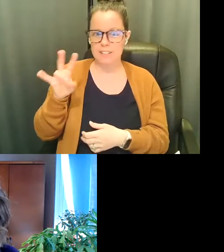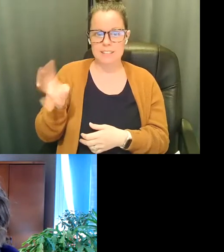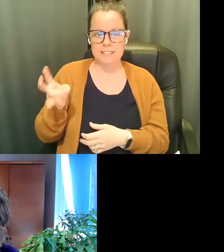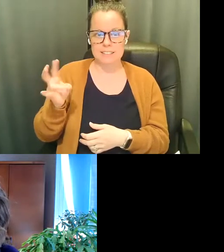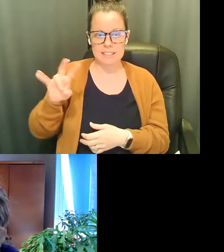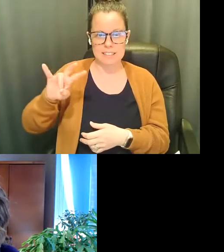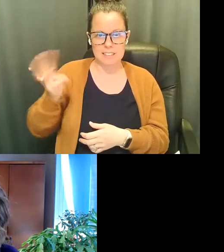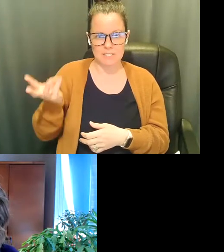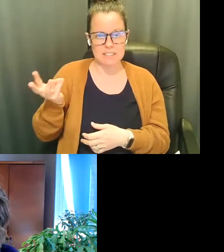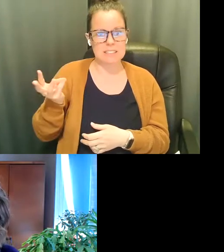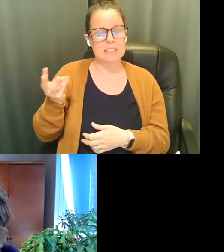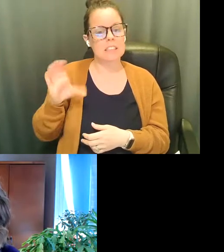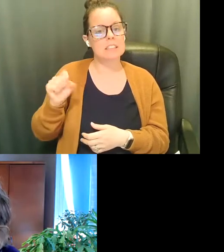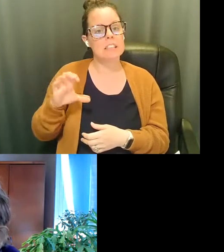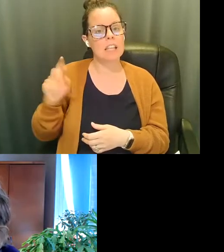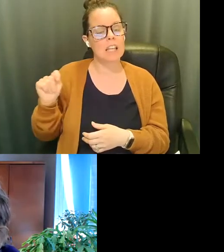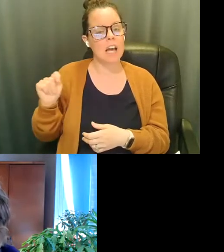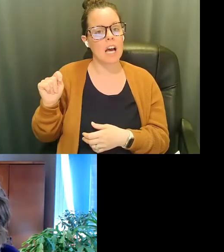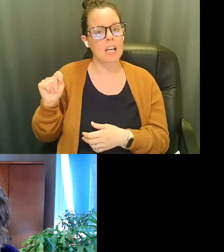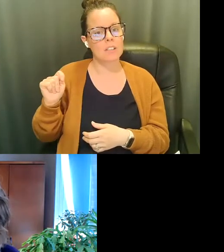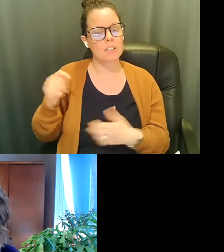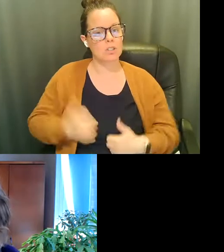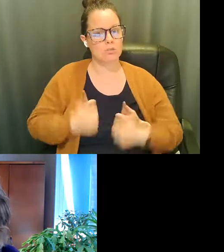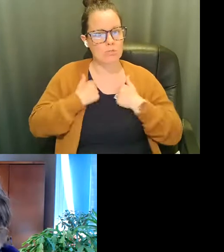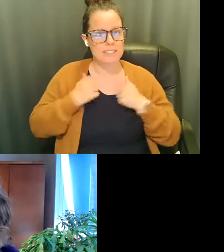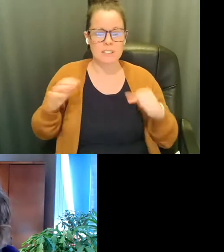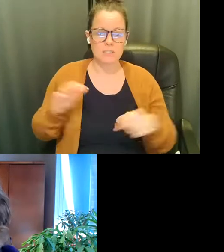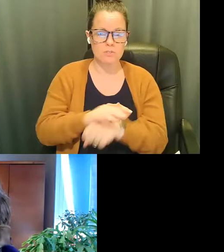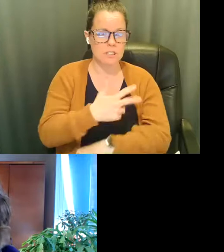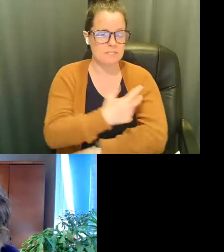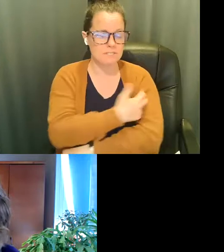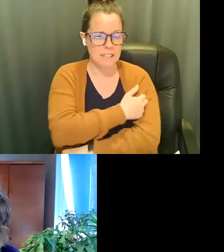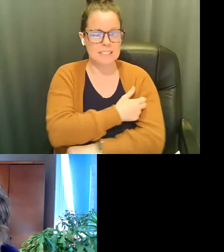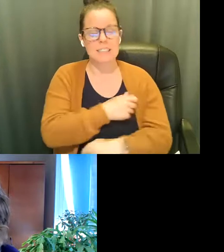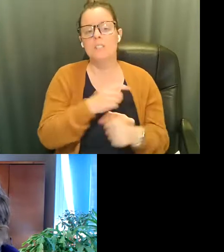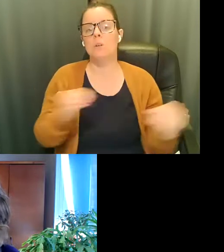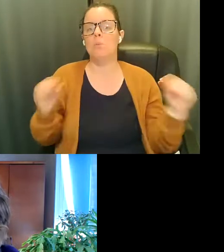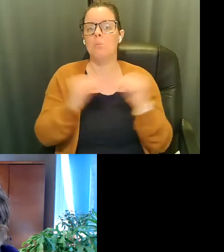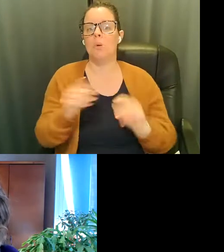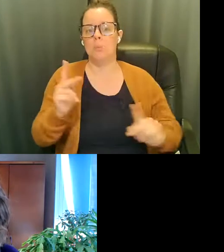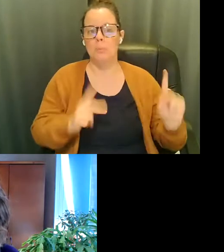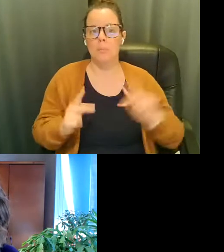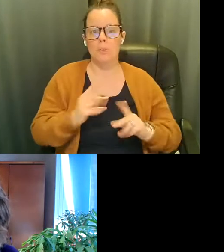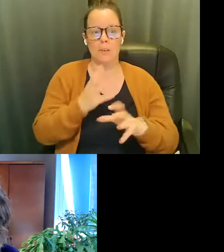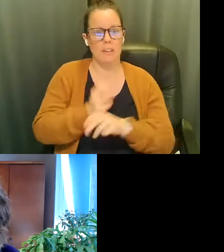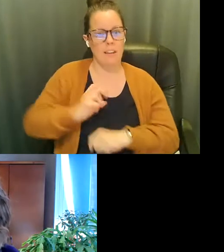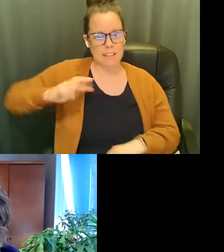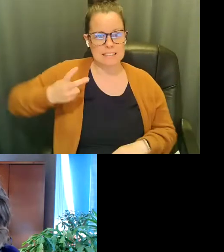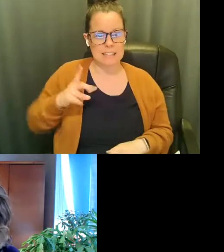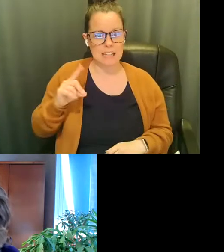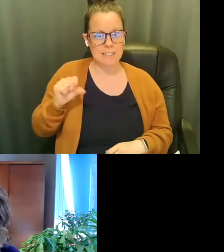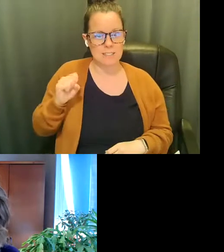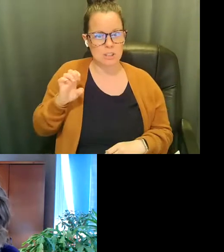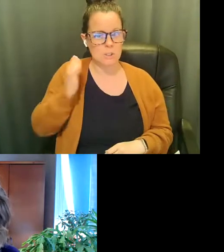14,676 Scott County residents have been fully vaccinated, with more people getting their second dose each day. This